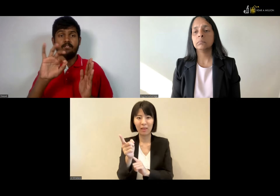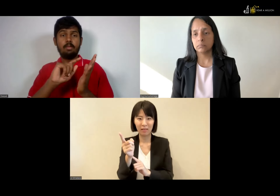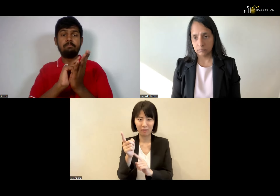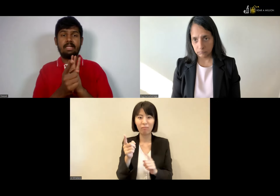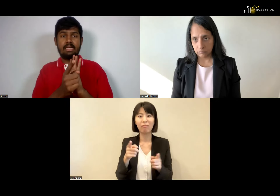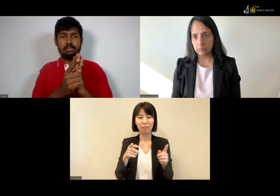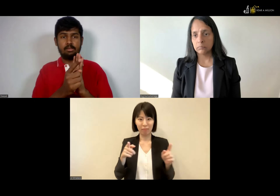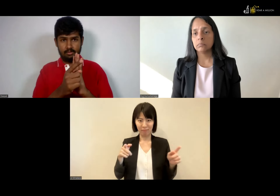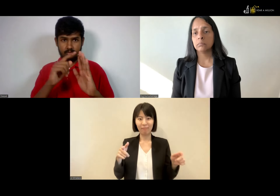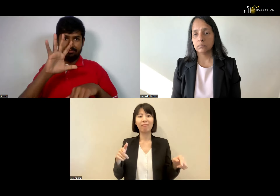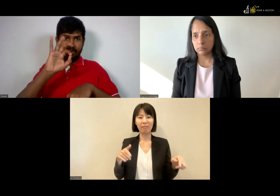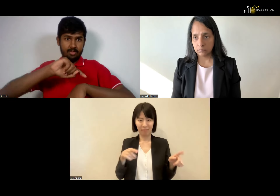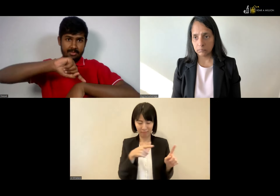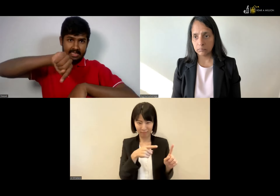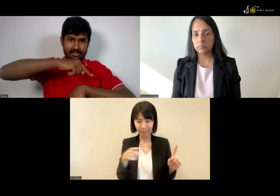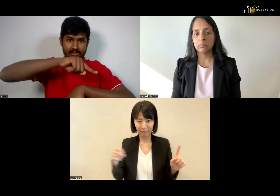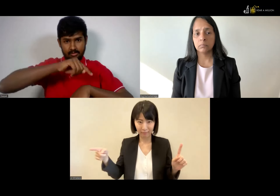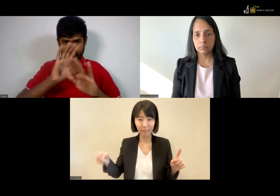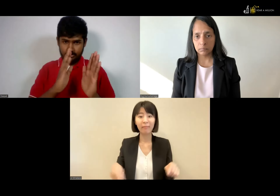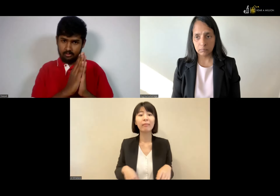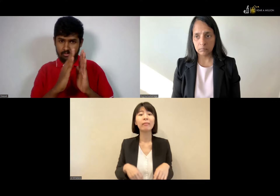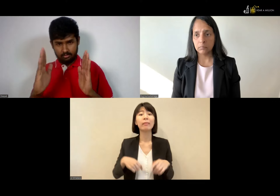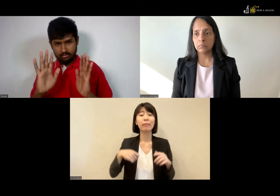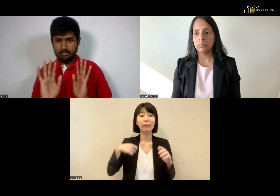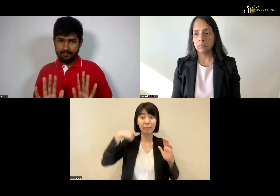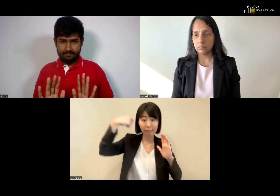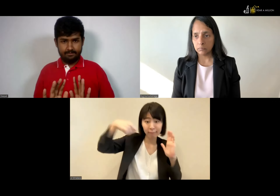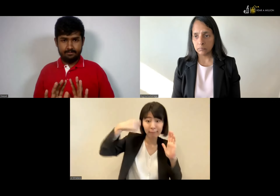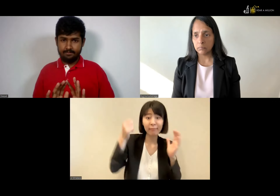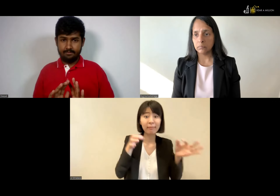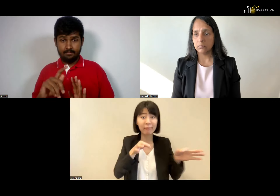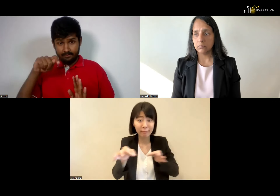It's total 50 minutes are worth of content.